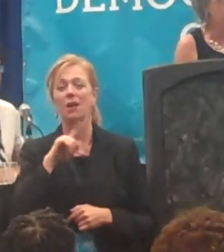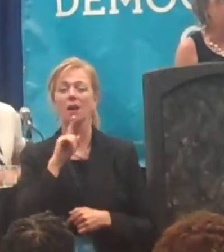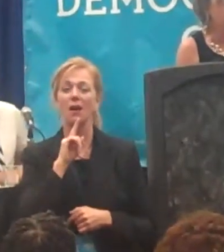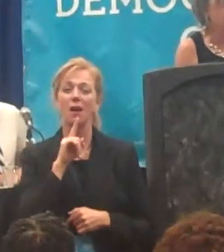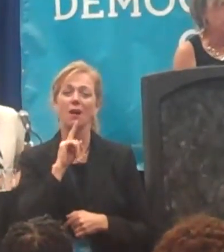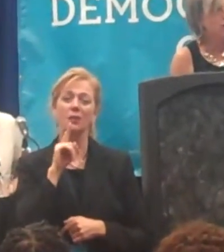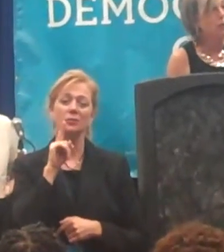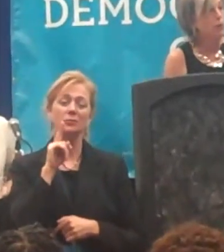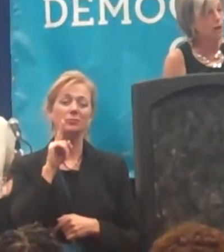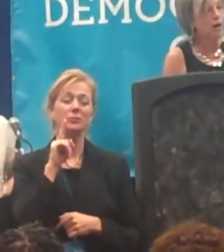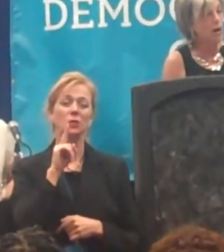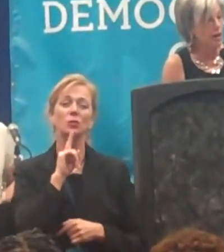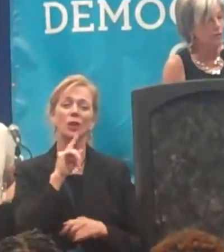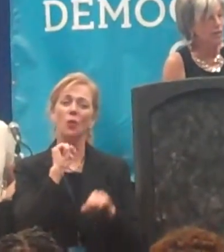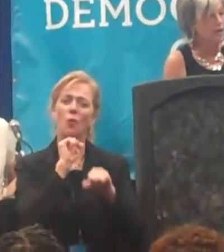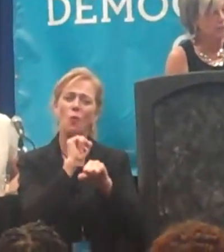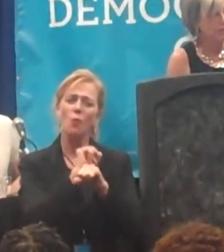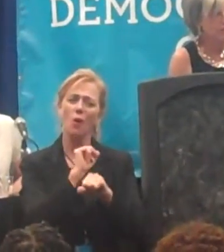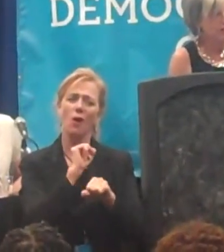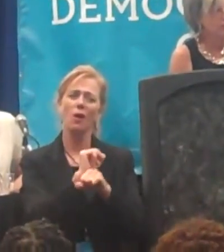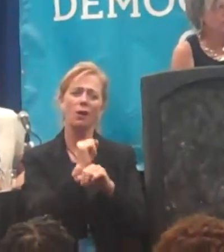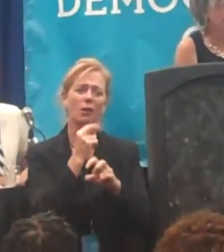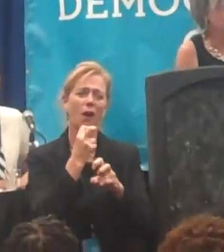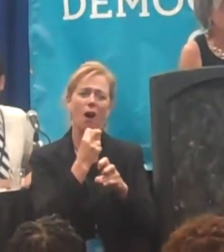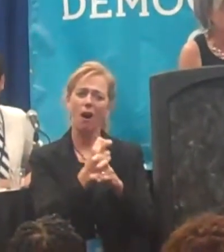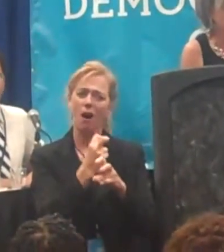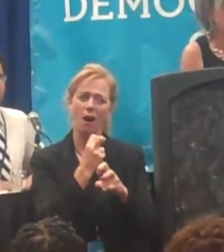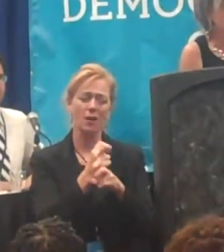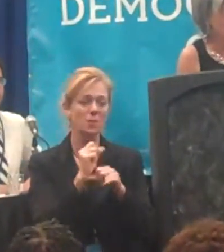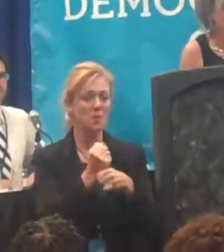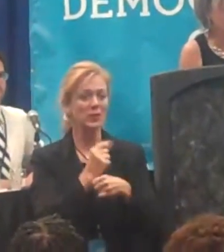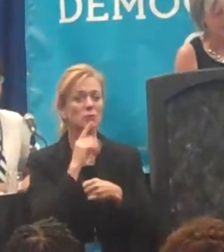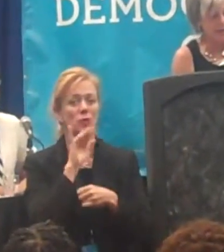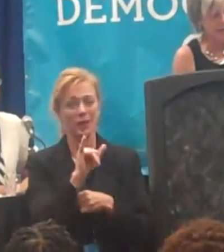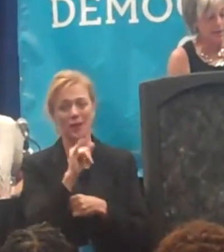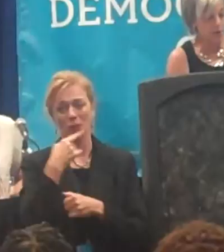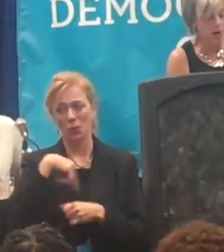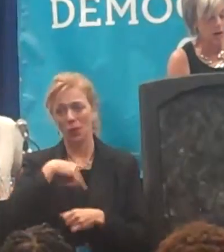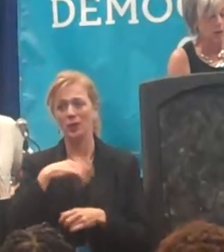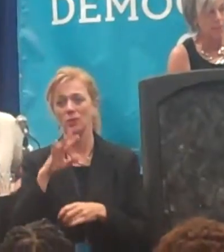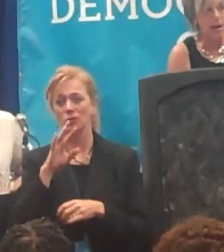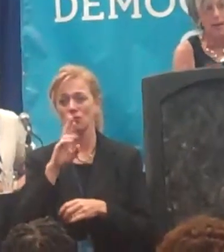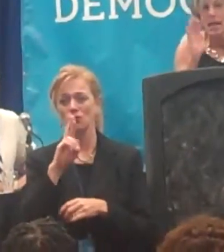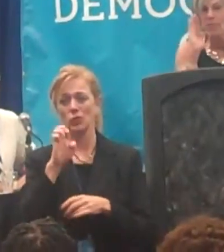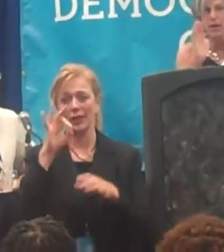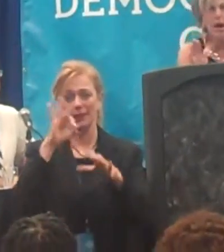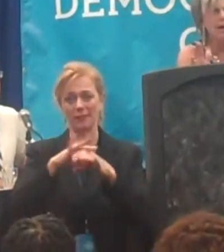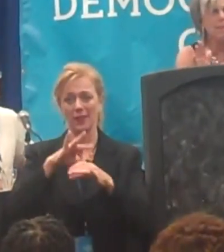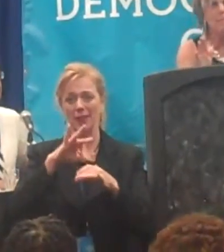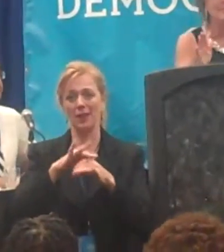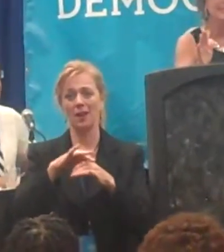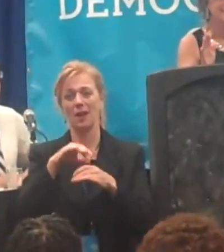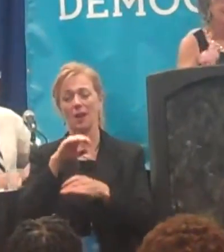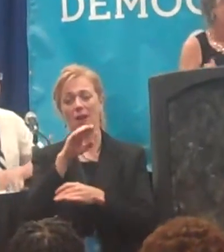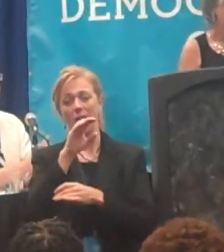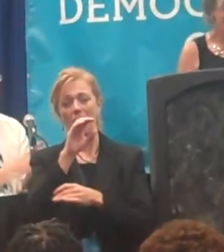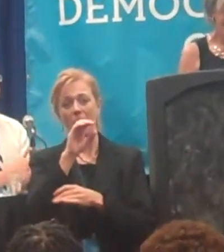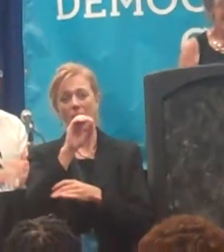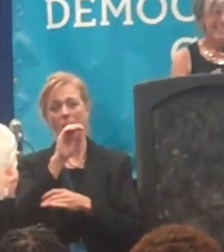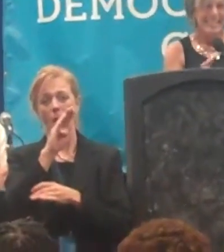are going to work our hearts out to make sure that we re-elect Barack Obama.